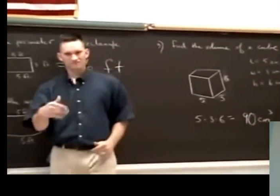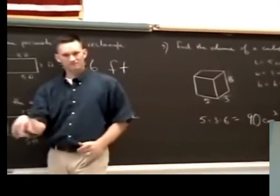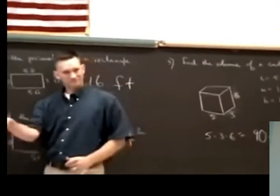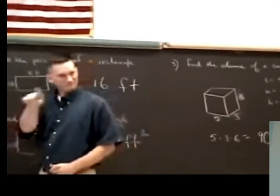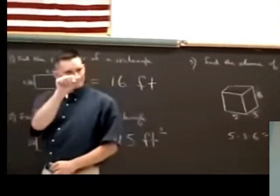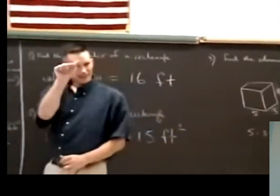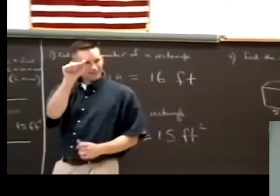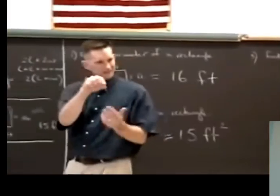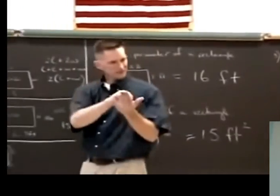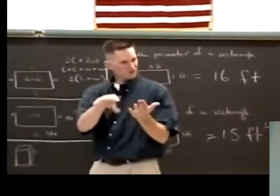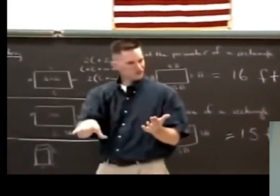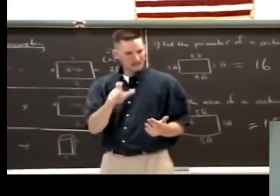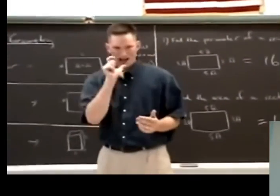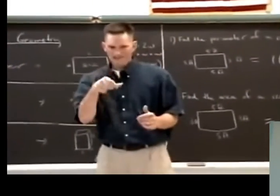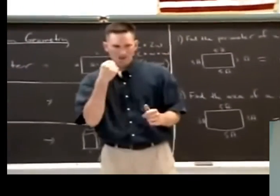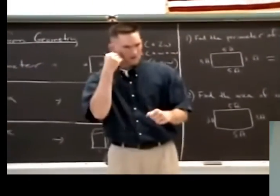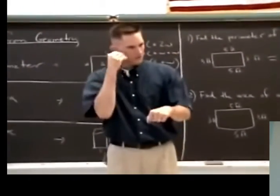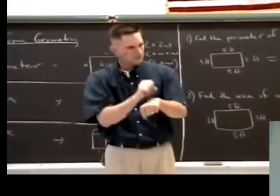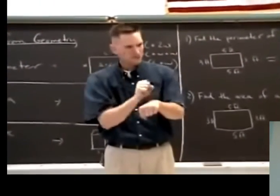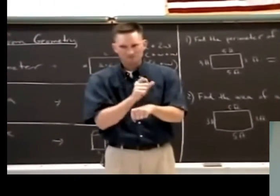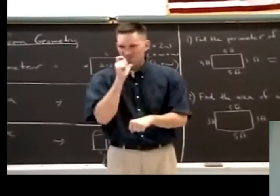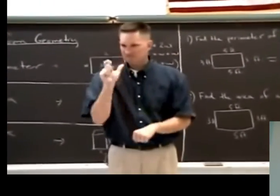3 times. That's how we get the 3 and it's